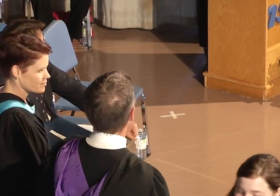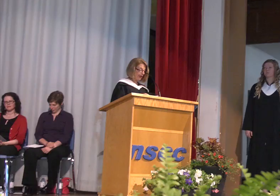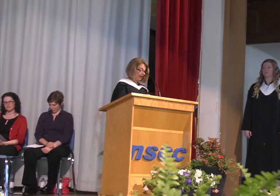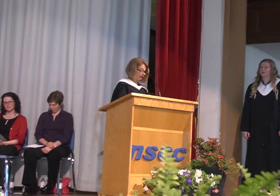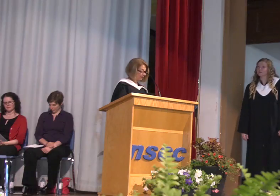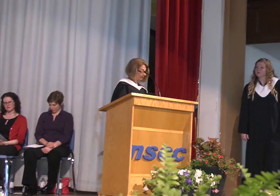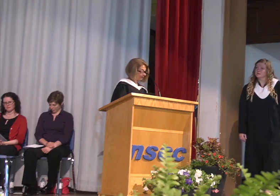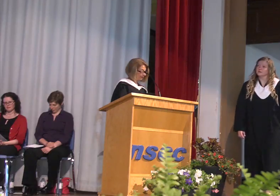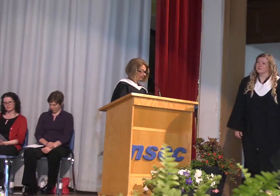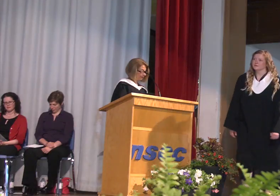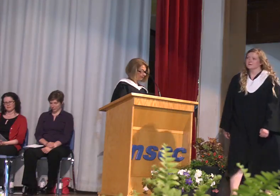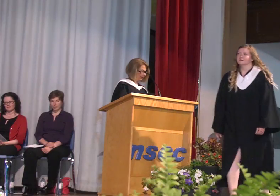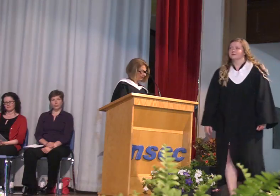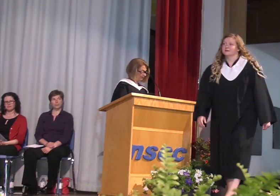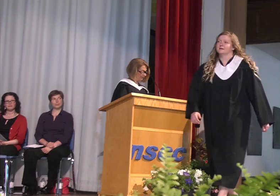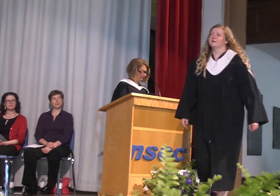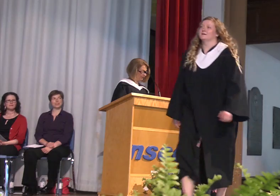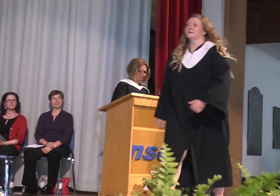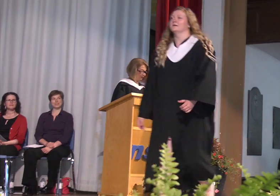Brittany Gee.